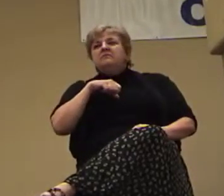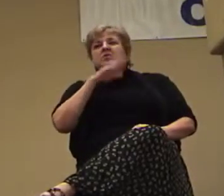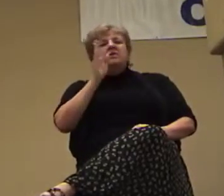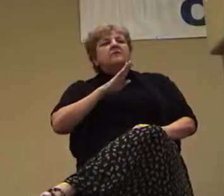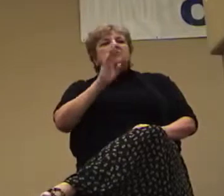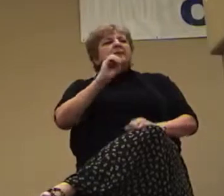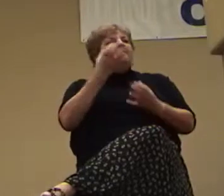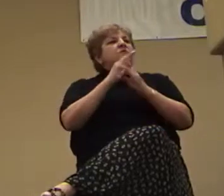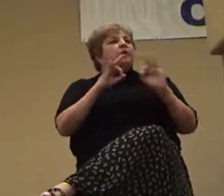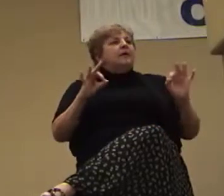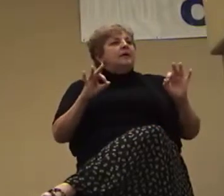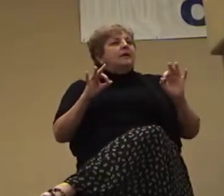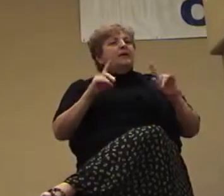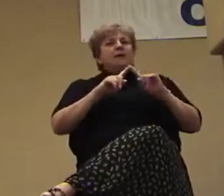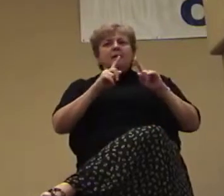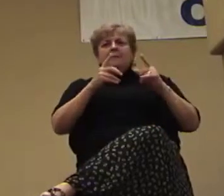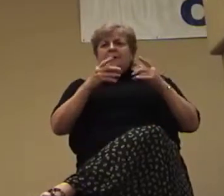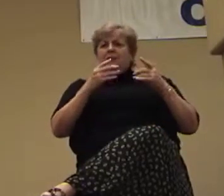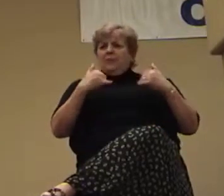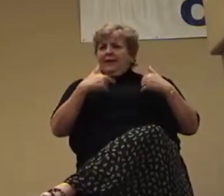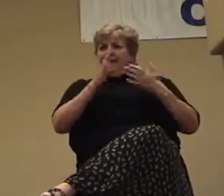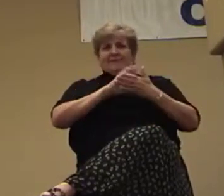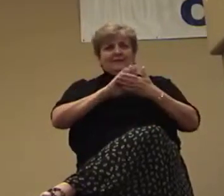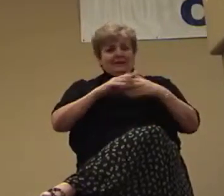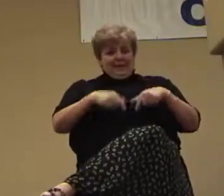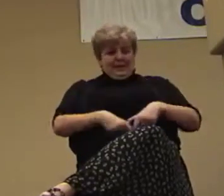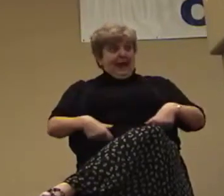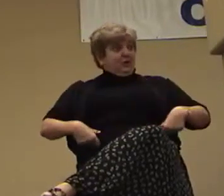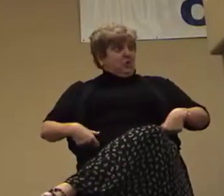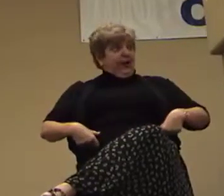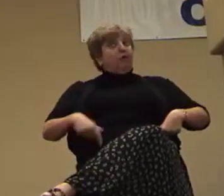on dresses. We have clean underwear. Bonus. You know what I mean?